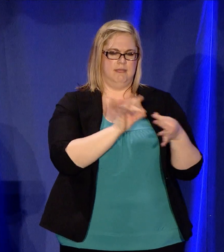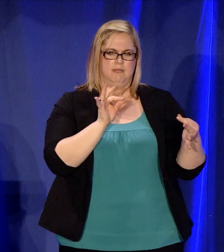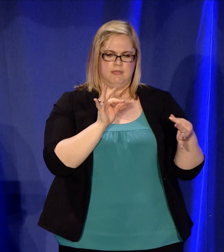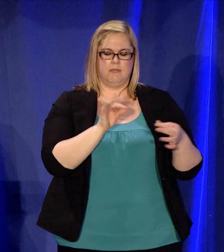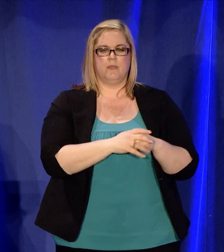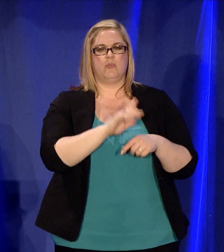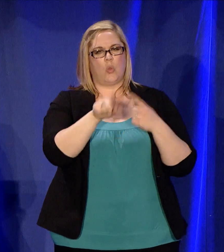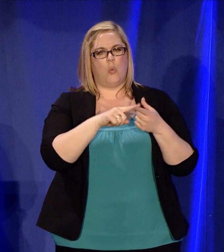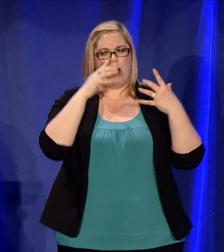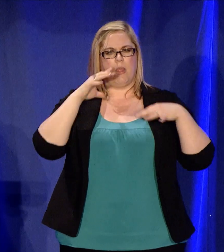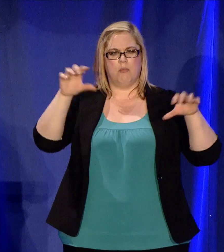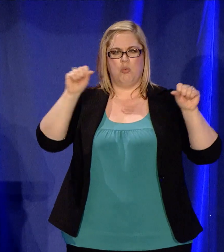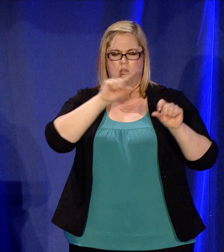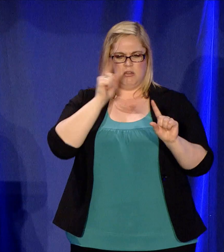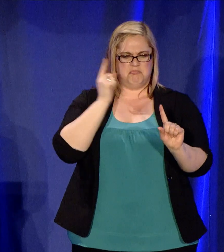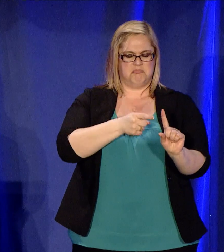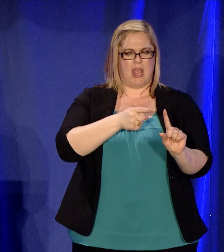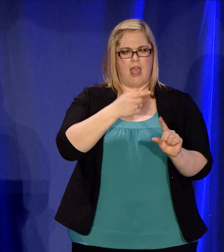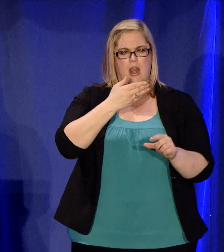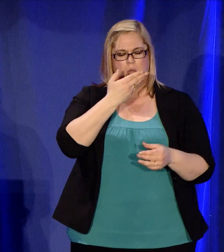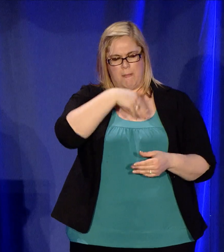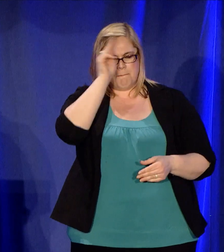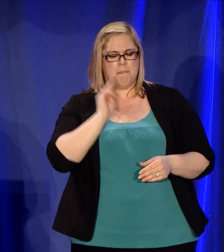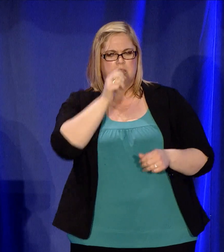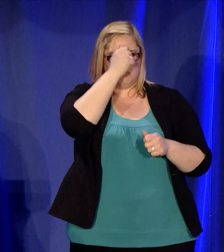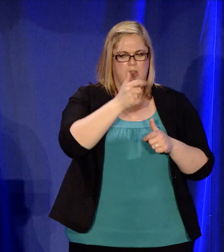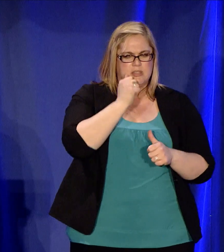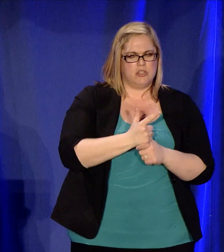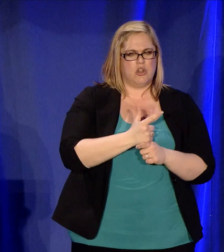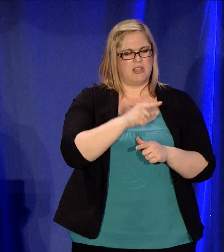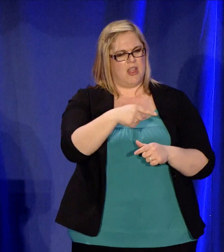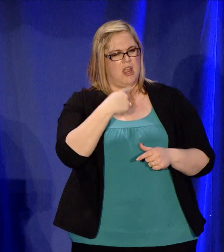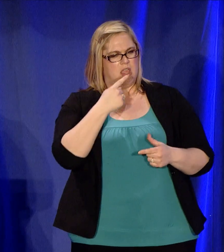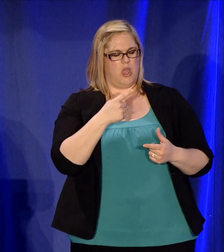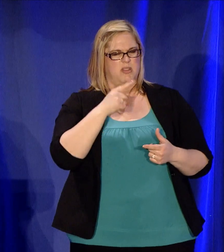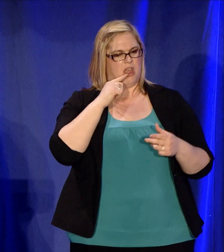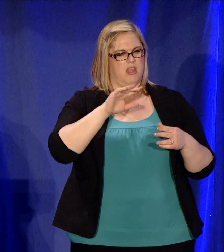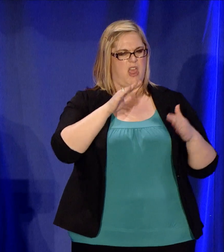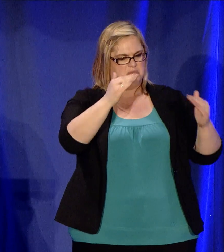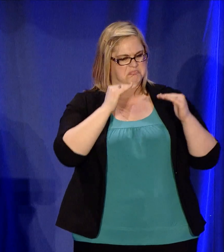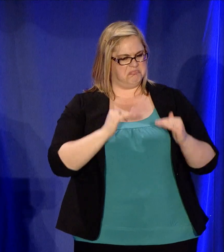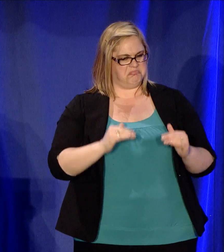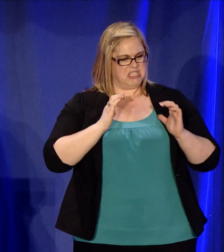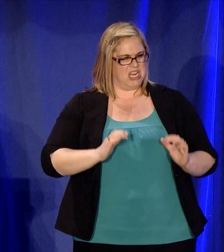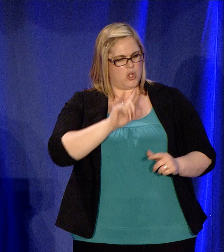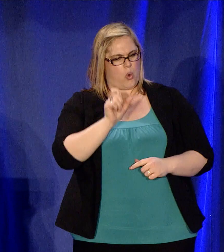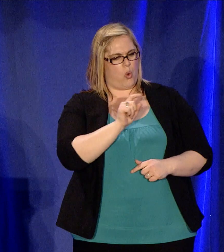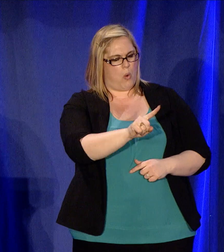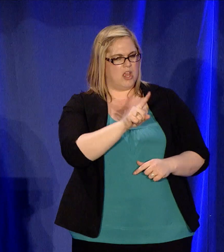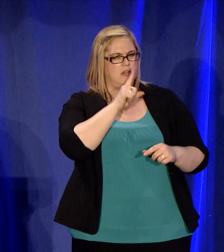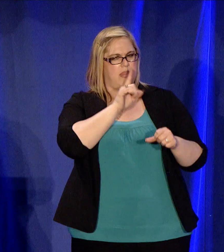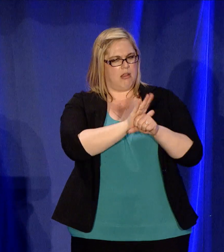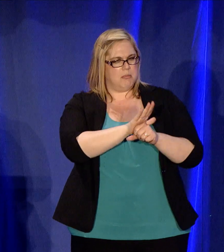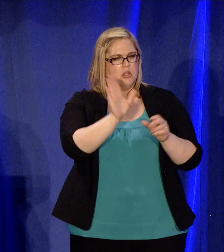When the president takes aim at our Muslim brothers and sisters, when he would treat them as second-class citizens, question their patriotism, ban